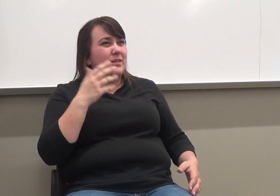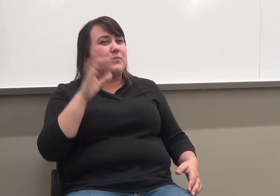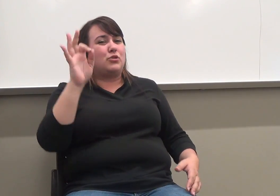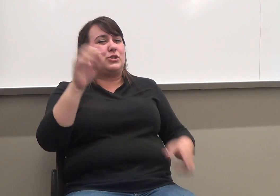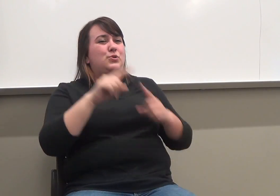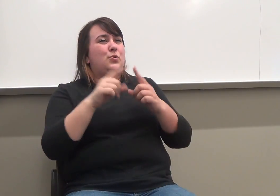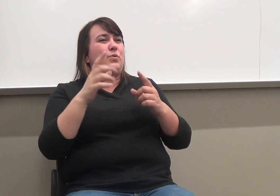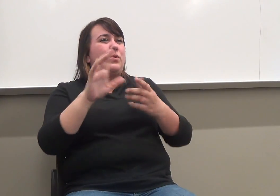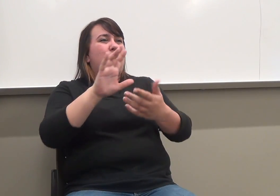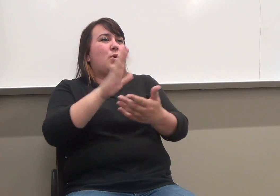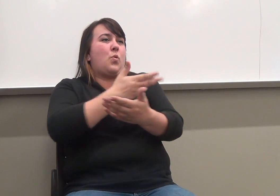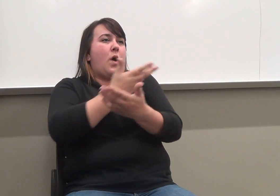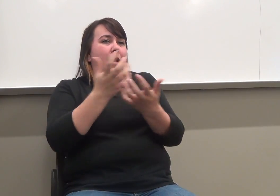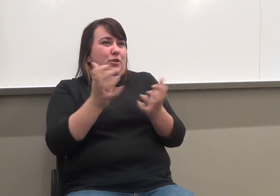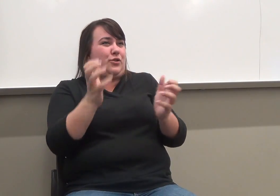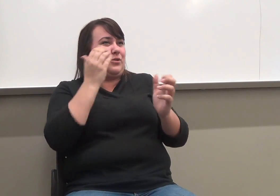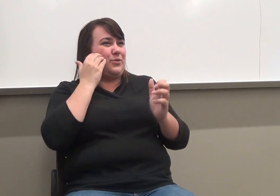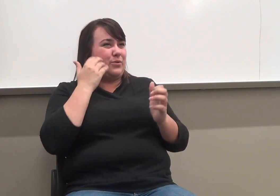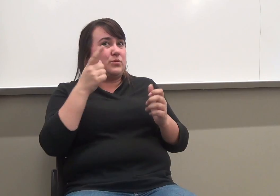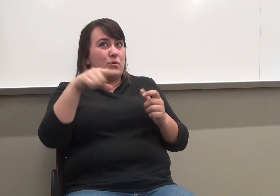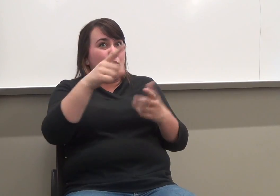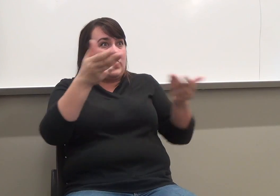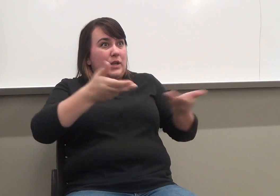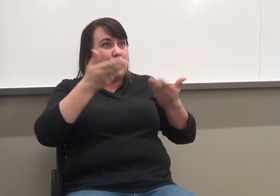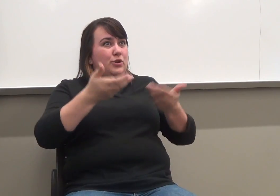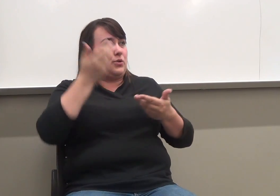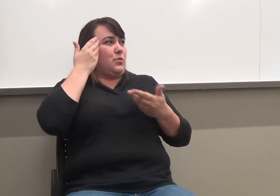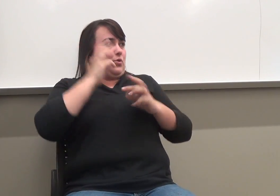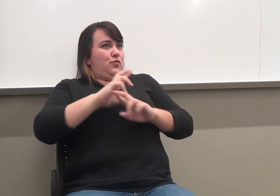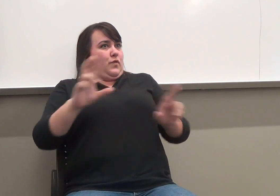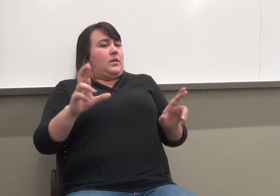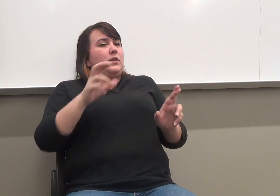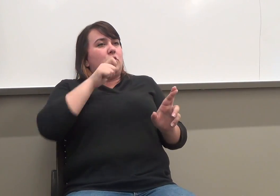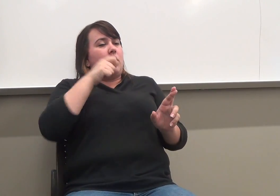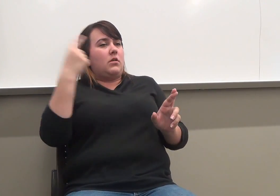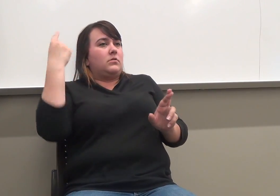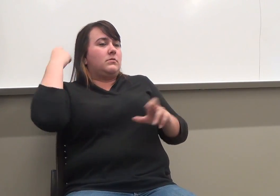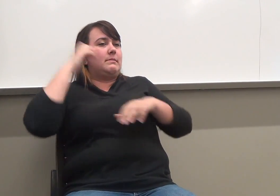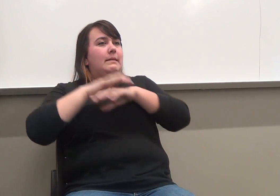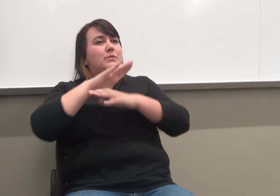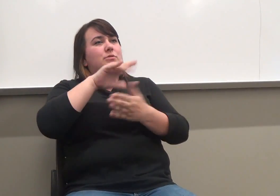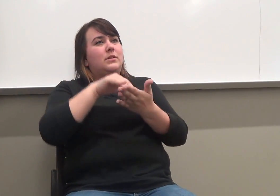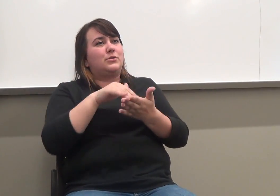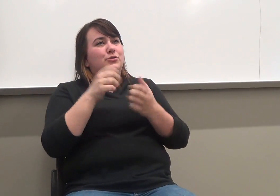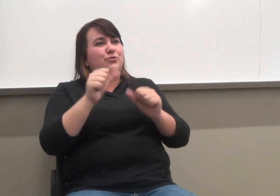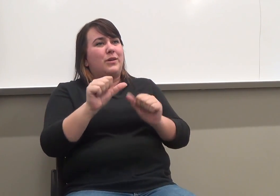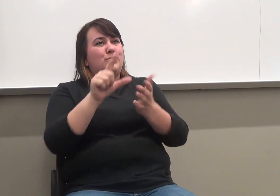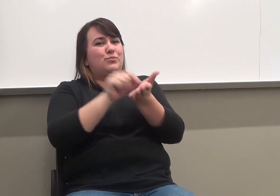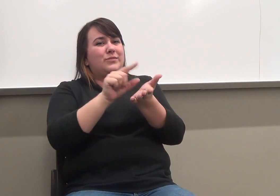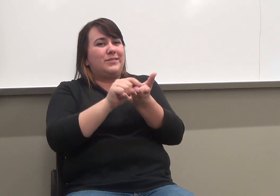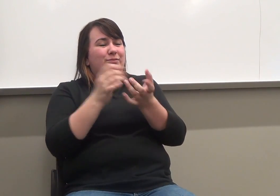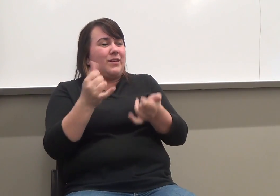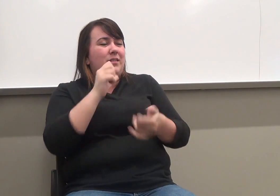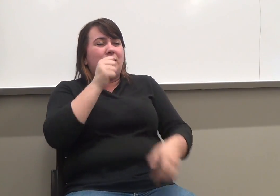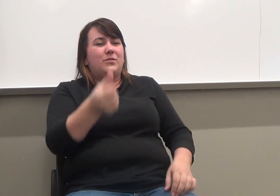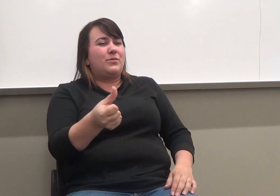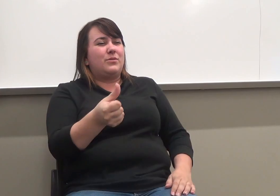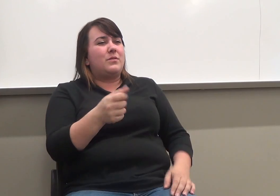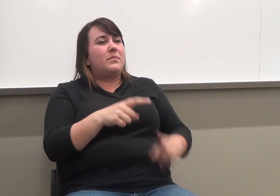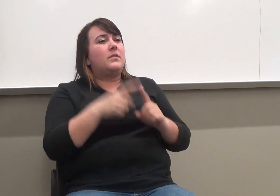choir? Obviously, all you guys are here, so you're not in the English Center trying to do it. But just for future, you do have